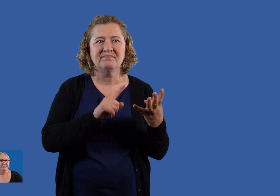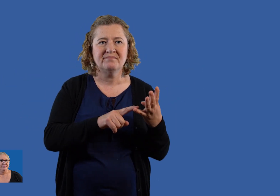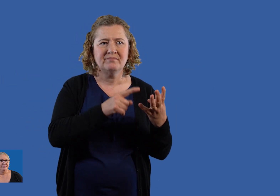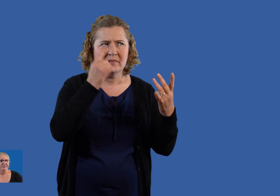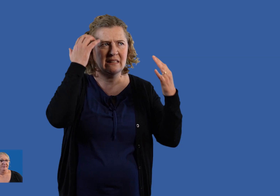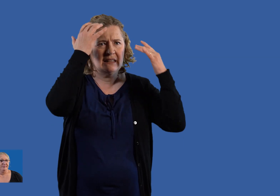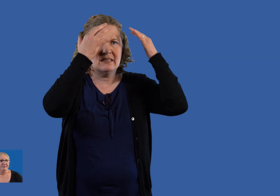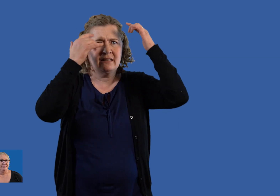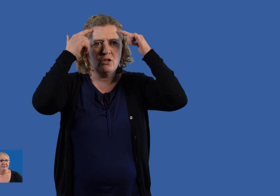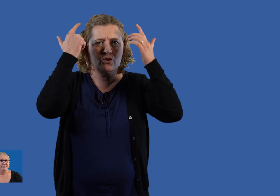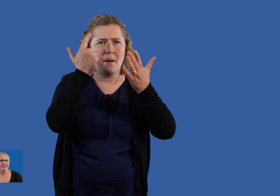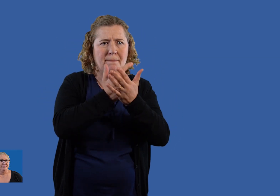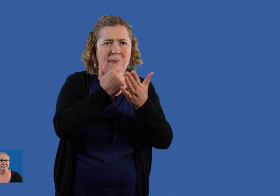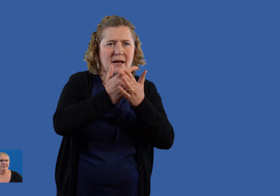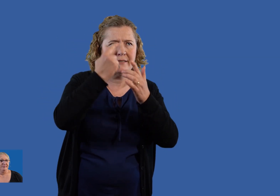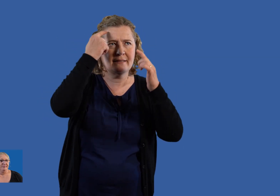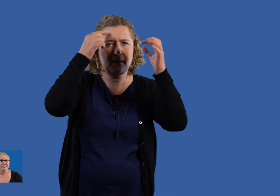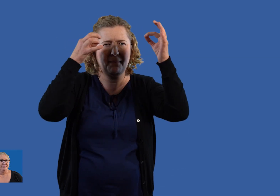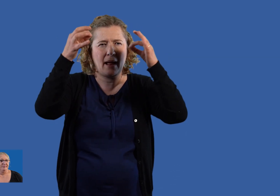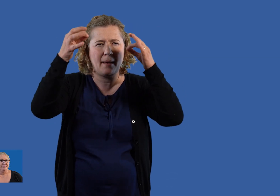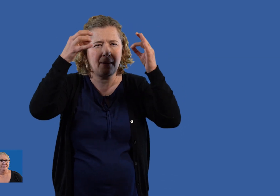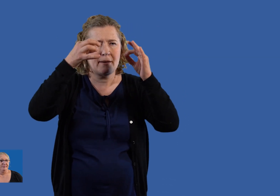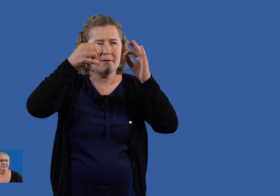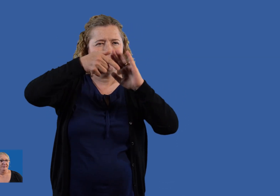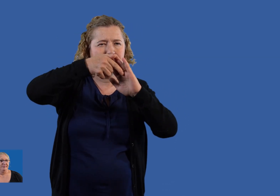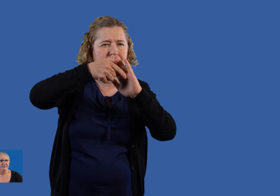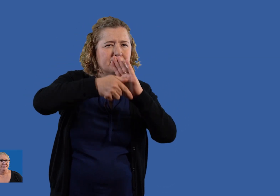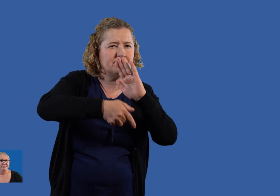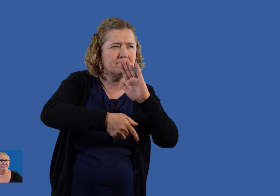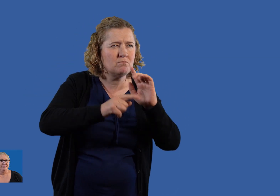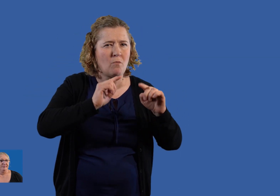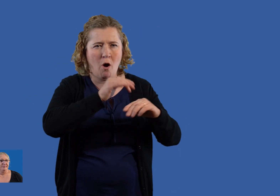They have excessive thoughts or detailed plans about the act,